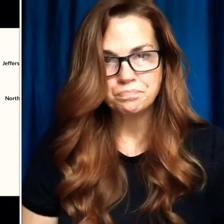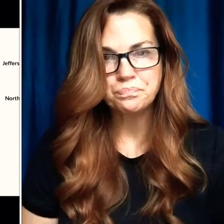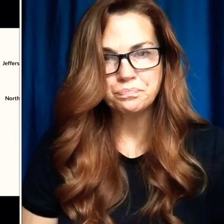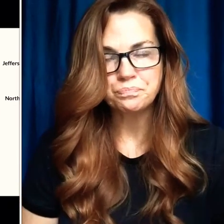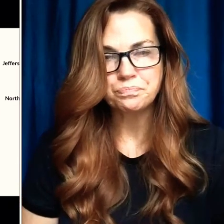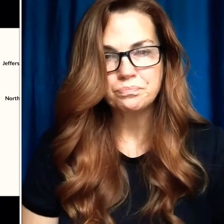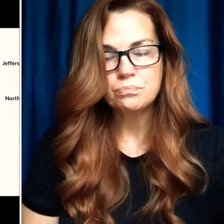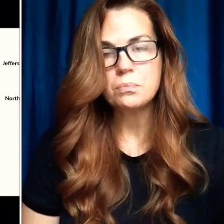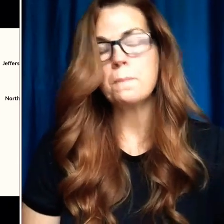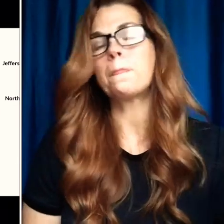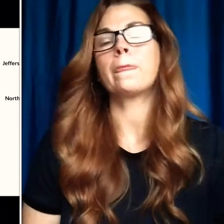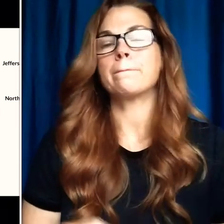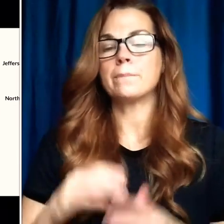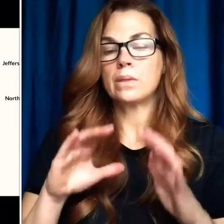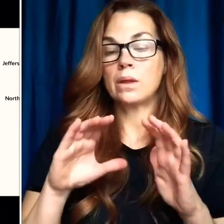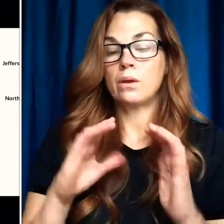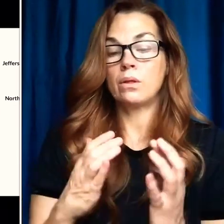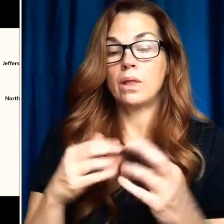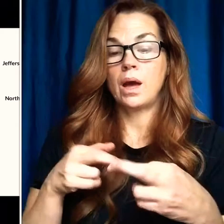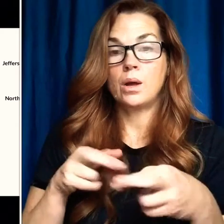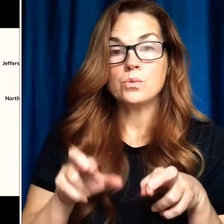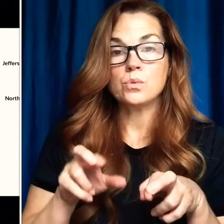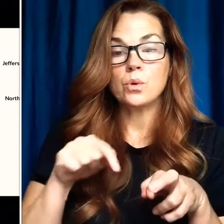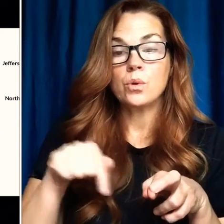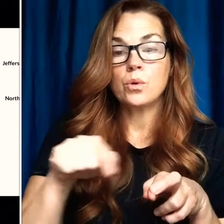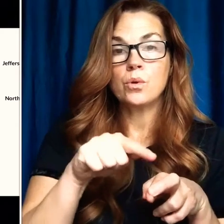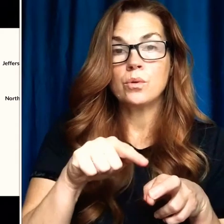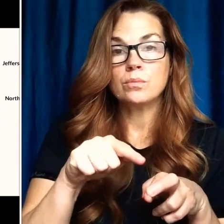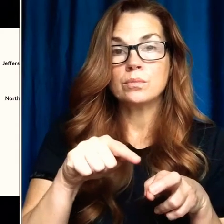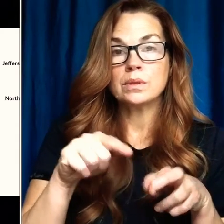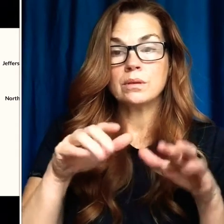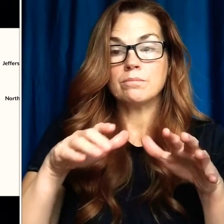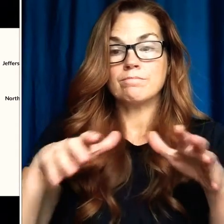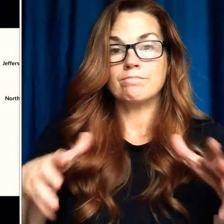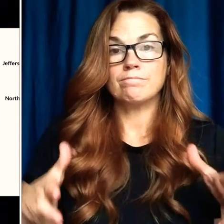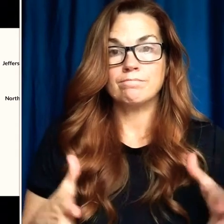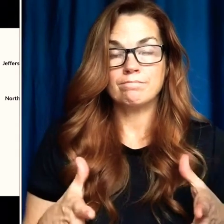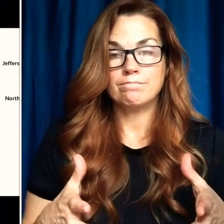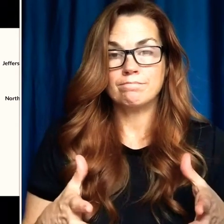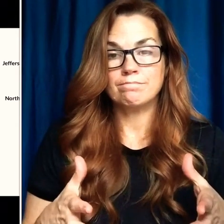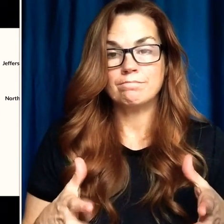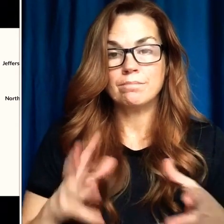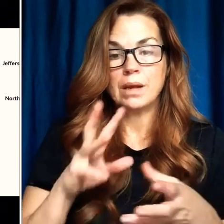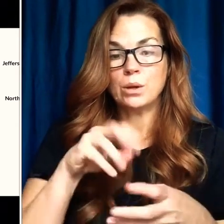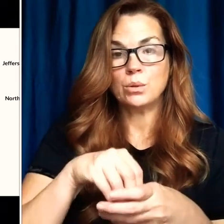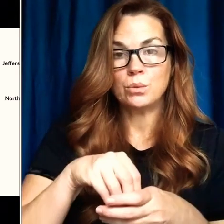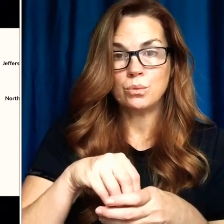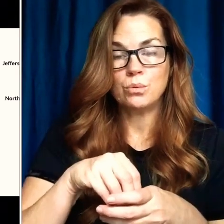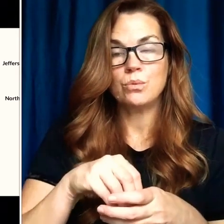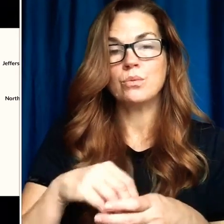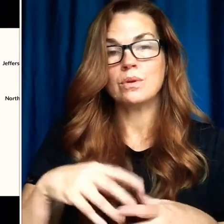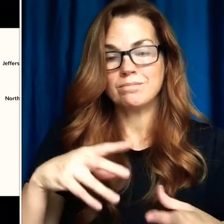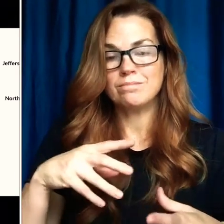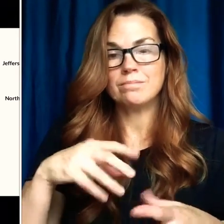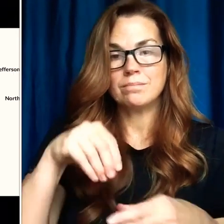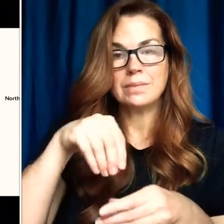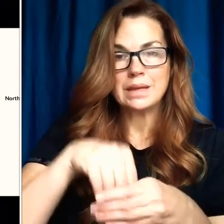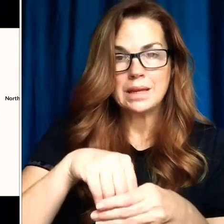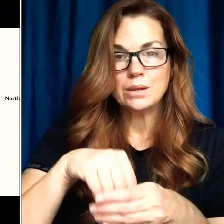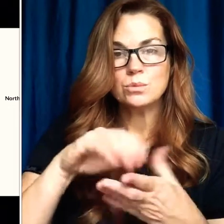School. But in fact, there are other middle schools like Connolly, Briscoe, Jefferson, and